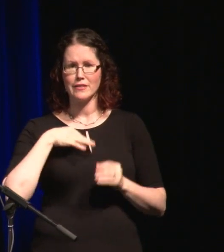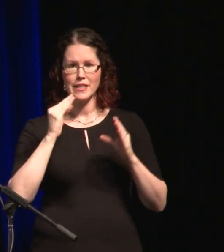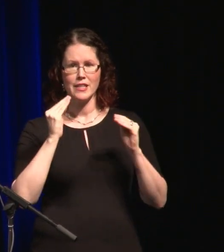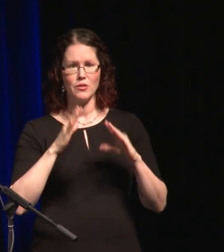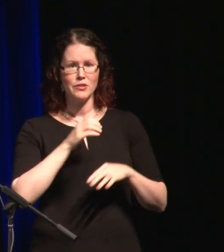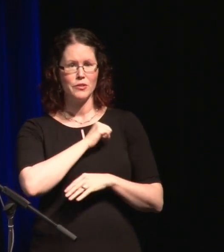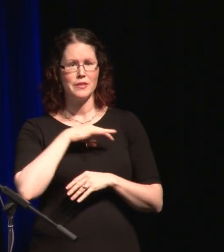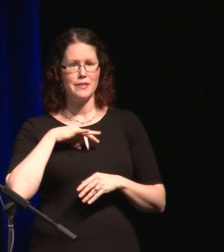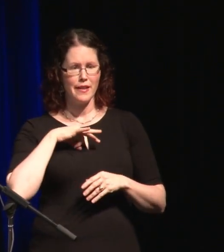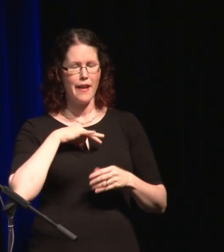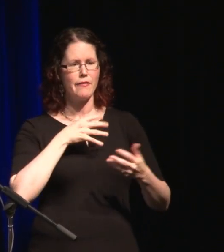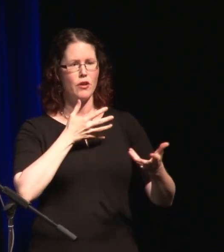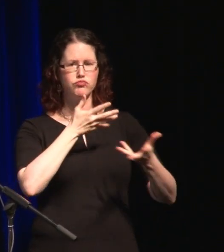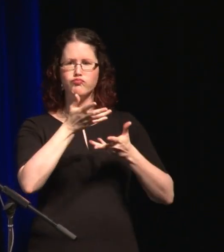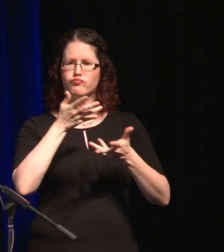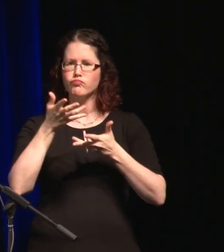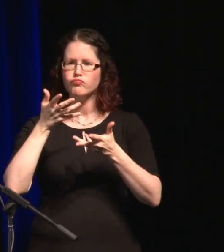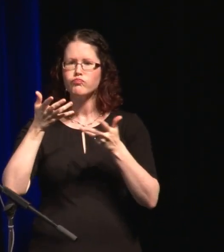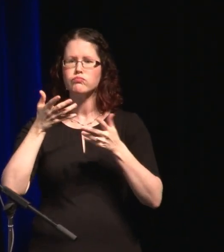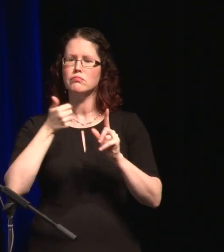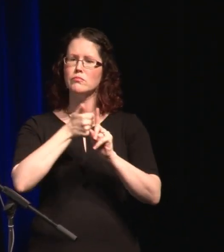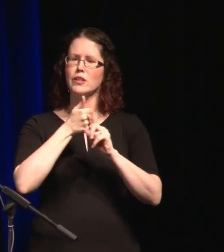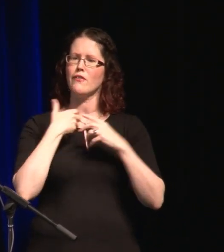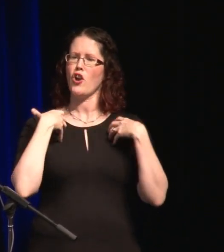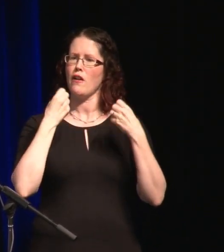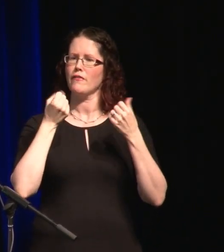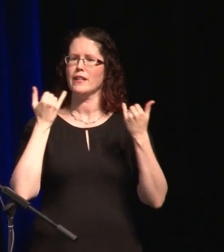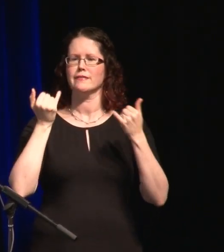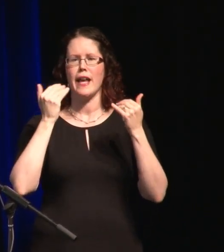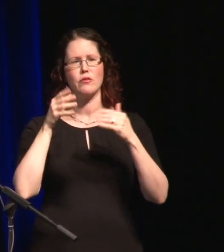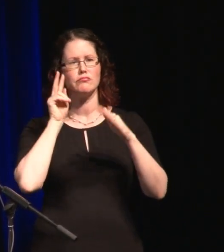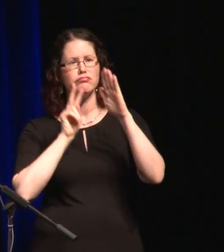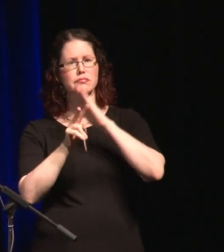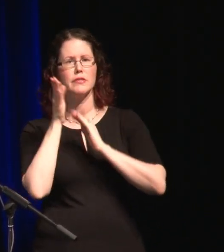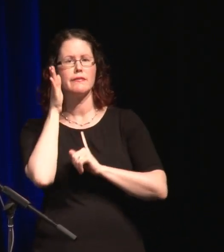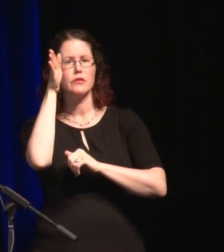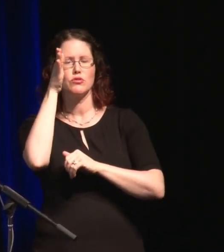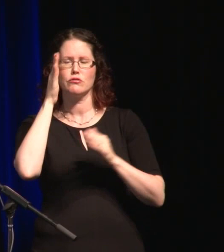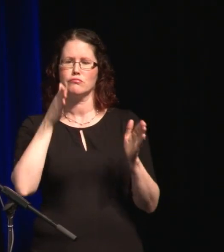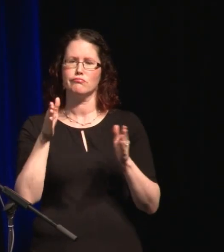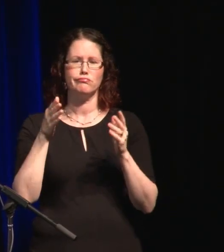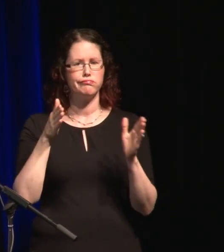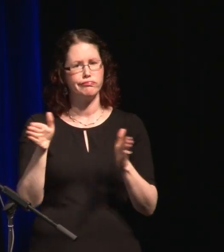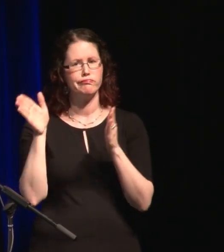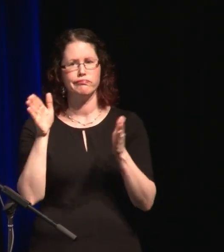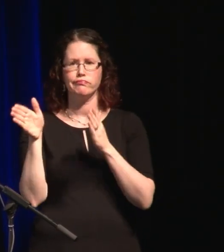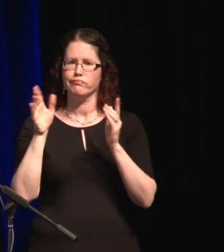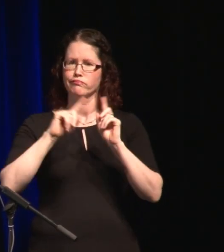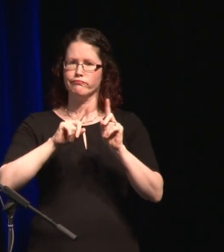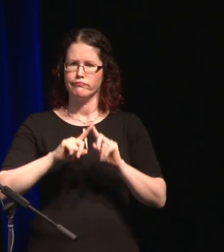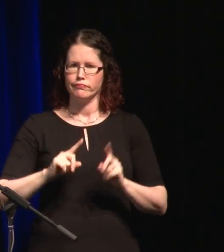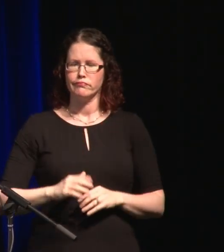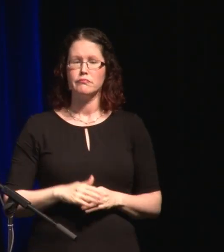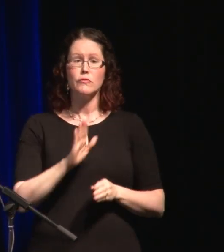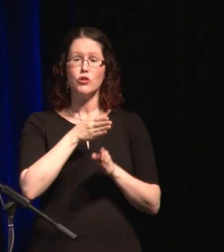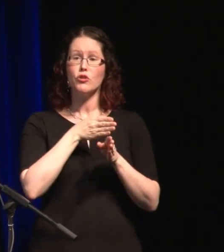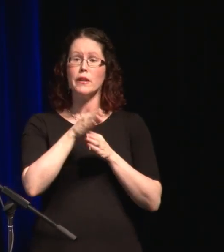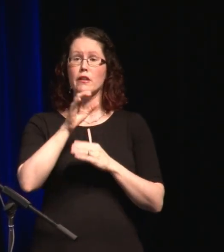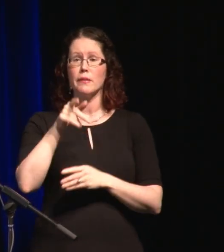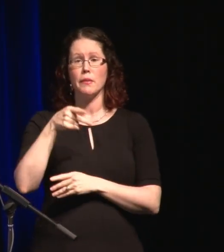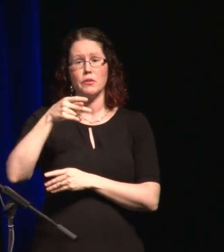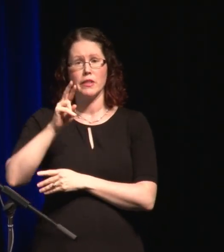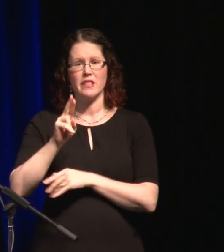her journey with NSCC has given her the confidence and prepared her for her future. Lindsay looks forward to building a career in public relations in Cape